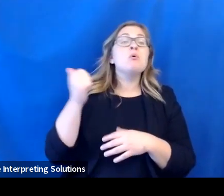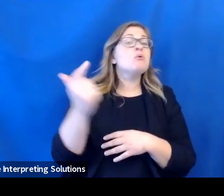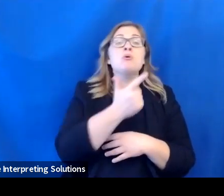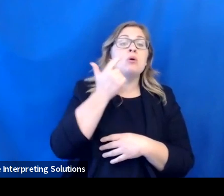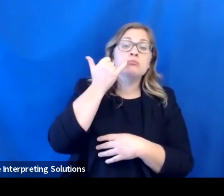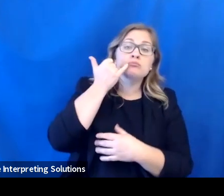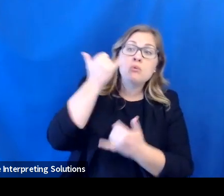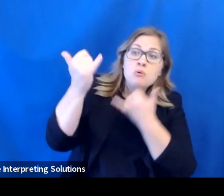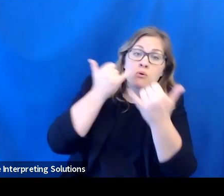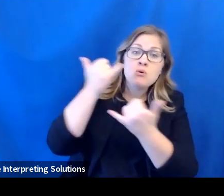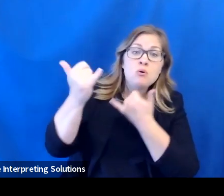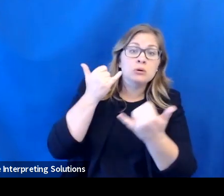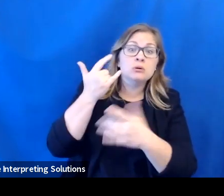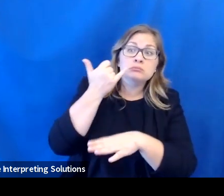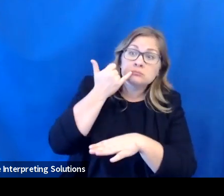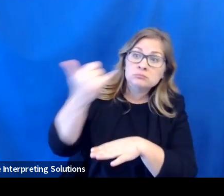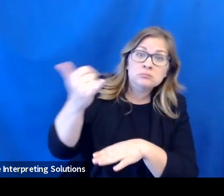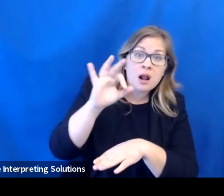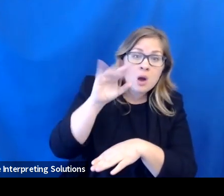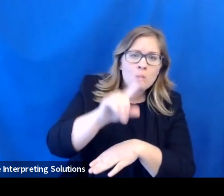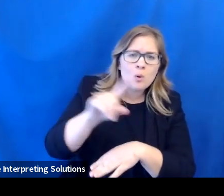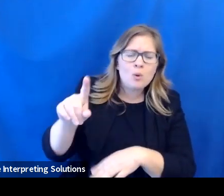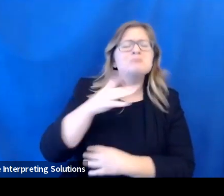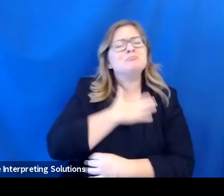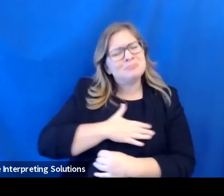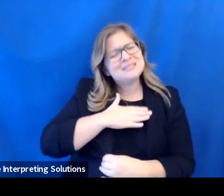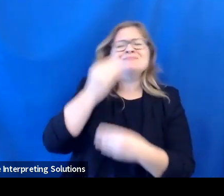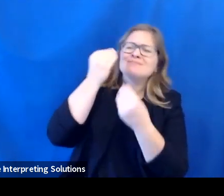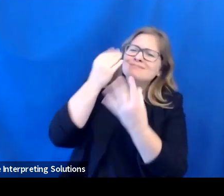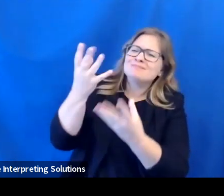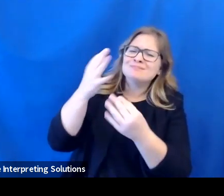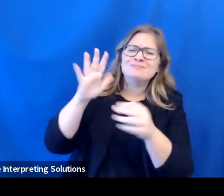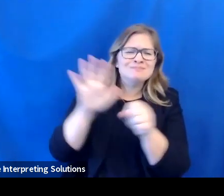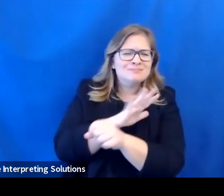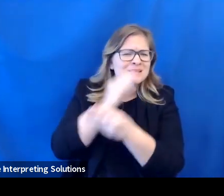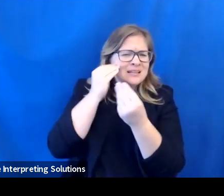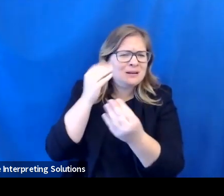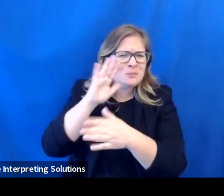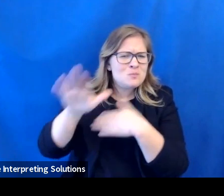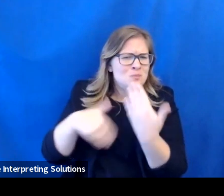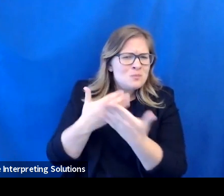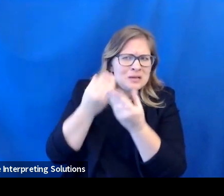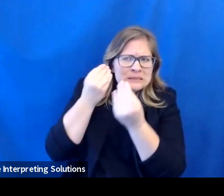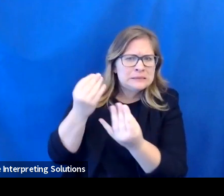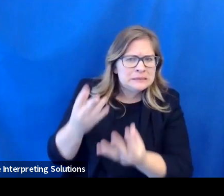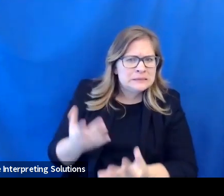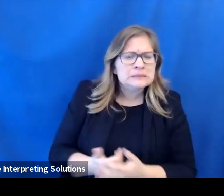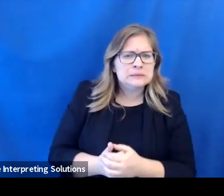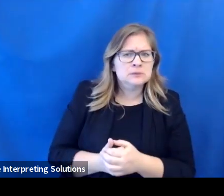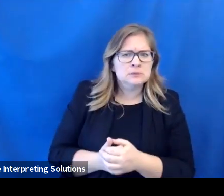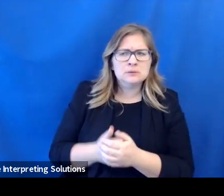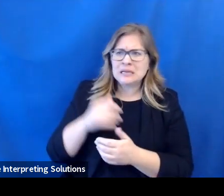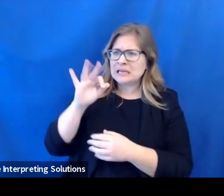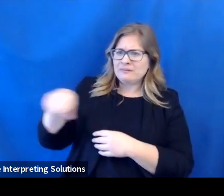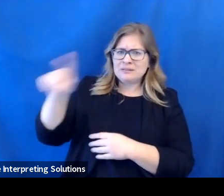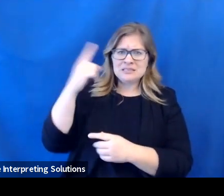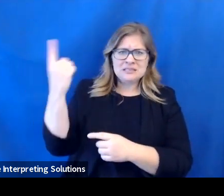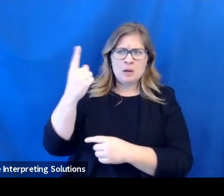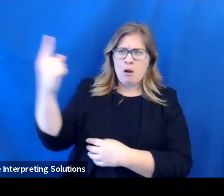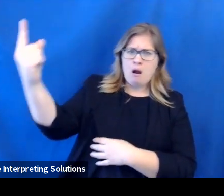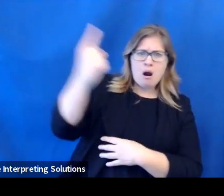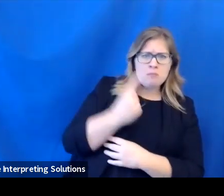much information before they go to their healthcare provider when they call for emergency response. It's just really important